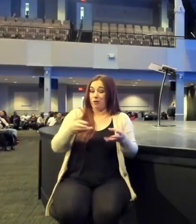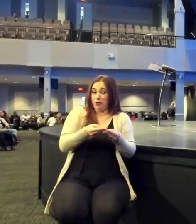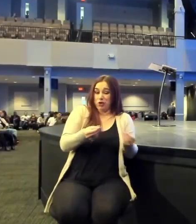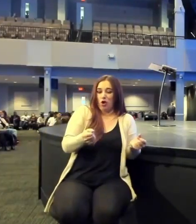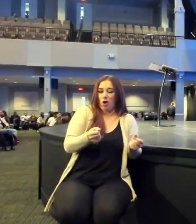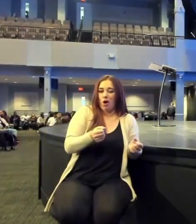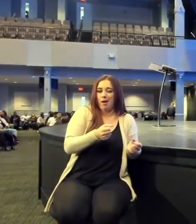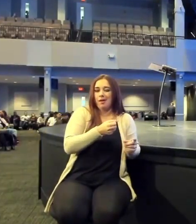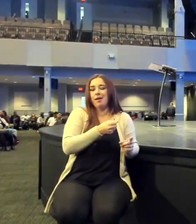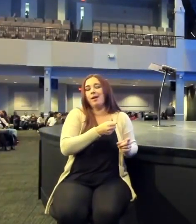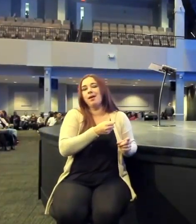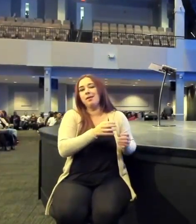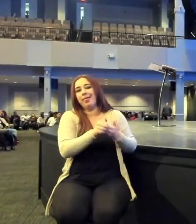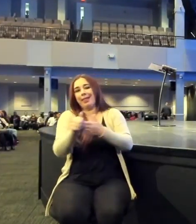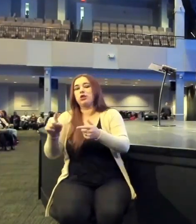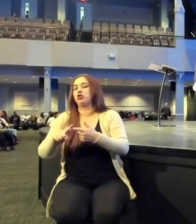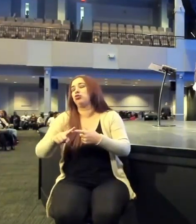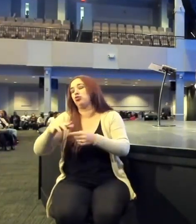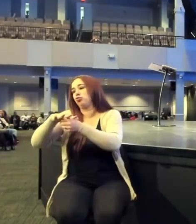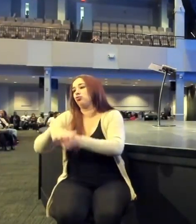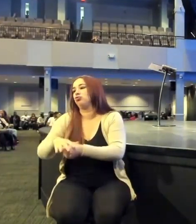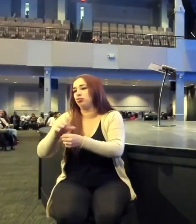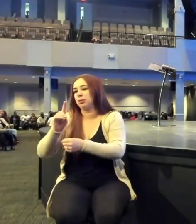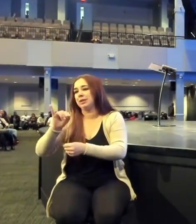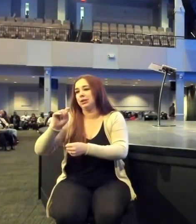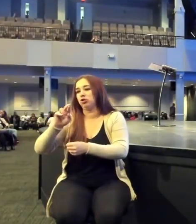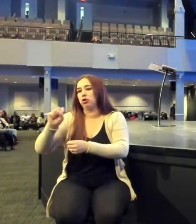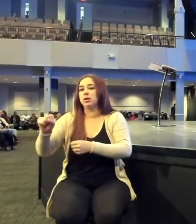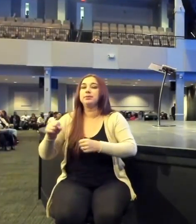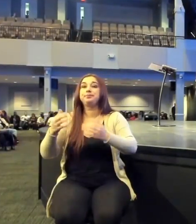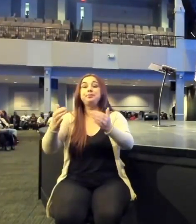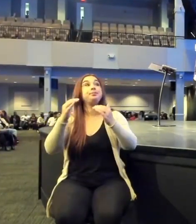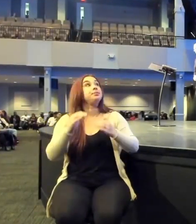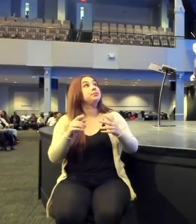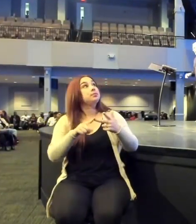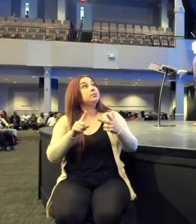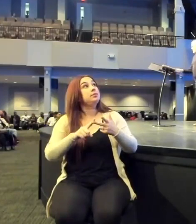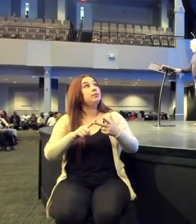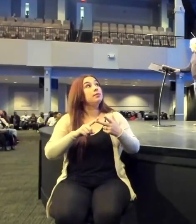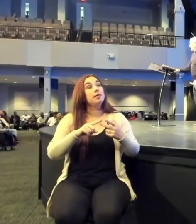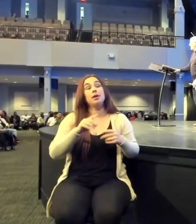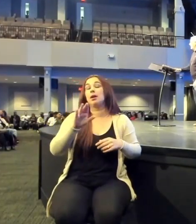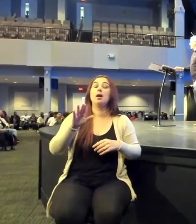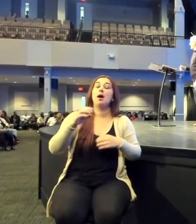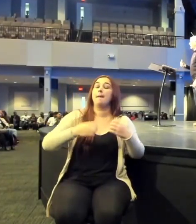that we're experiencing in our life. Sometimes it's a threat that you feel, an emotional